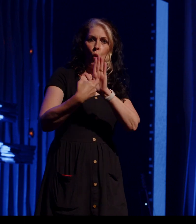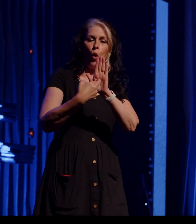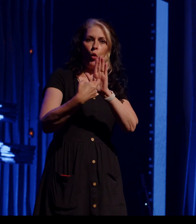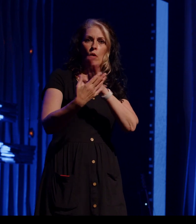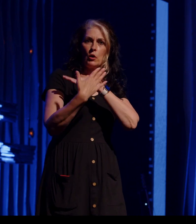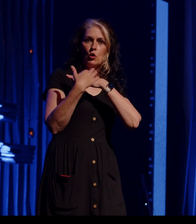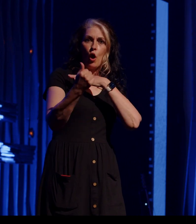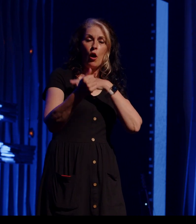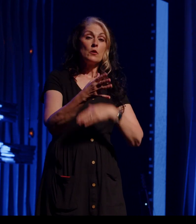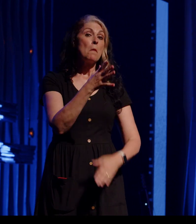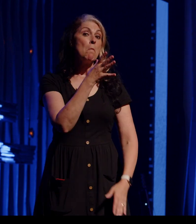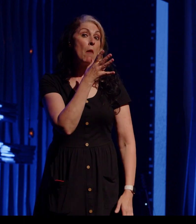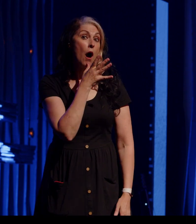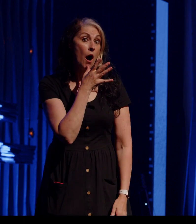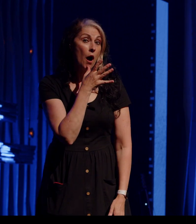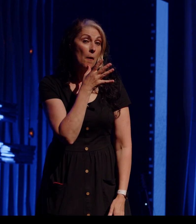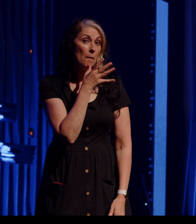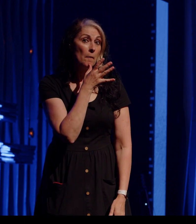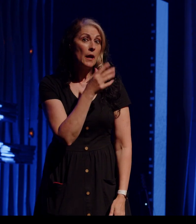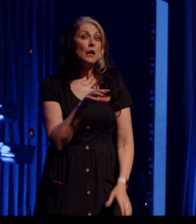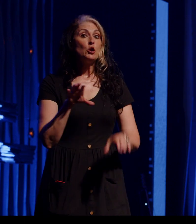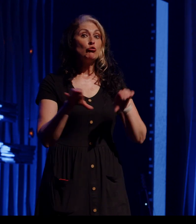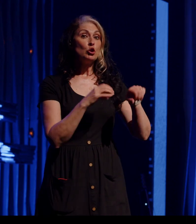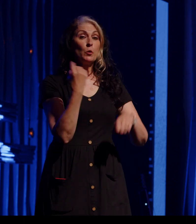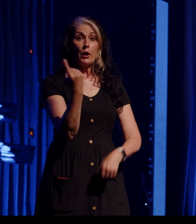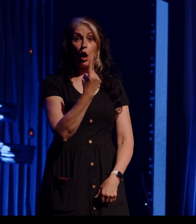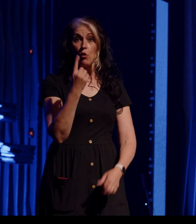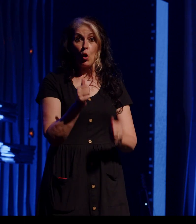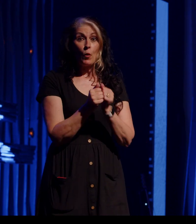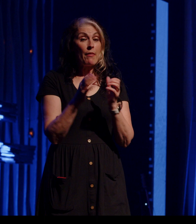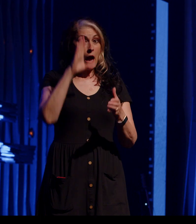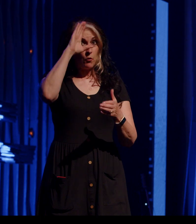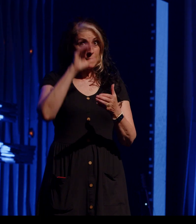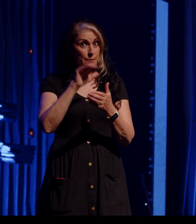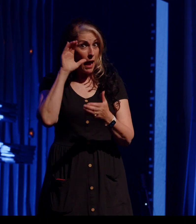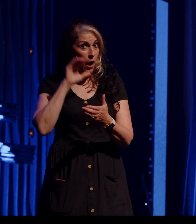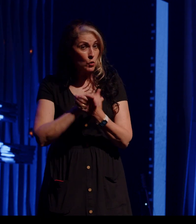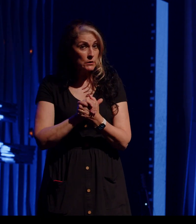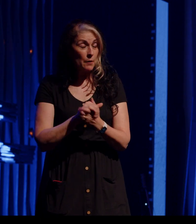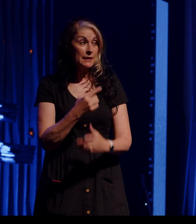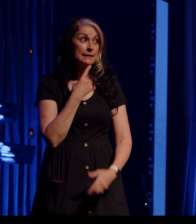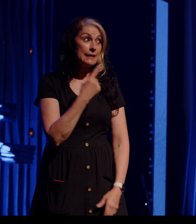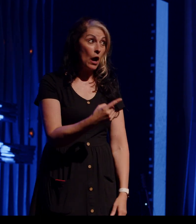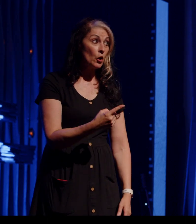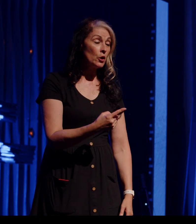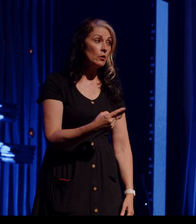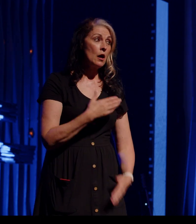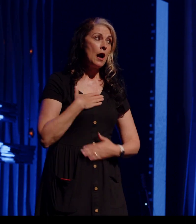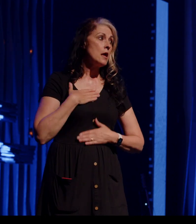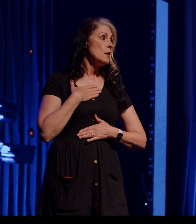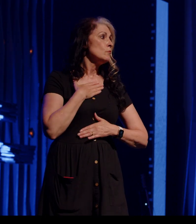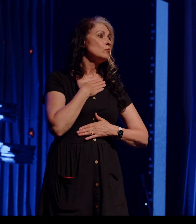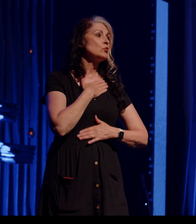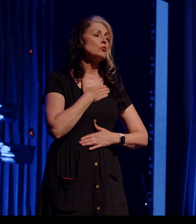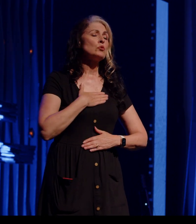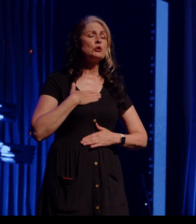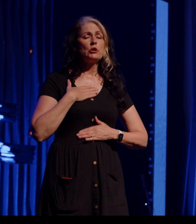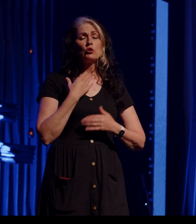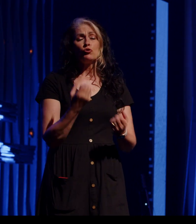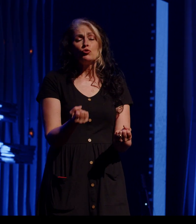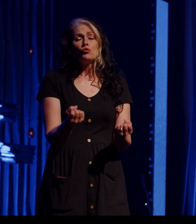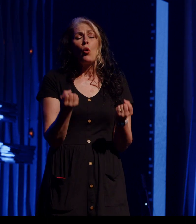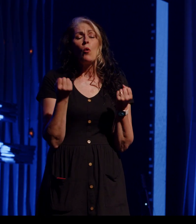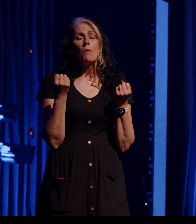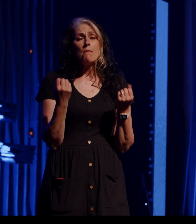role called mom, and you did it by yourself without a spouse. And I want to tell you, I just appreciate you so much for